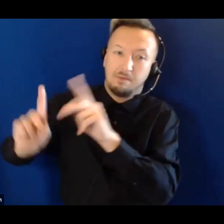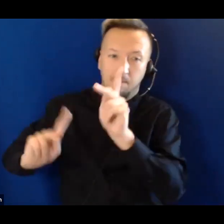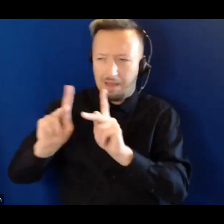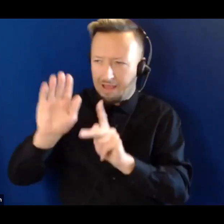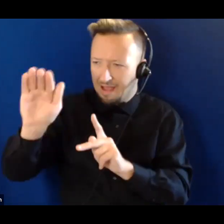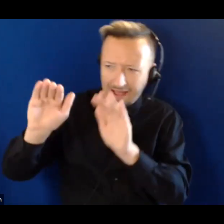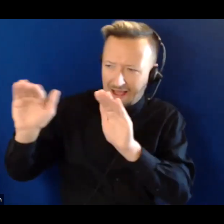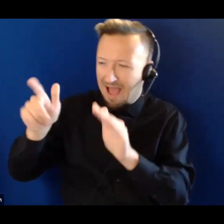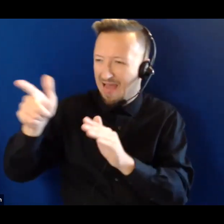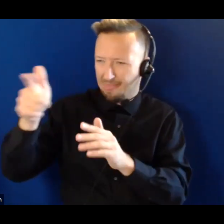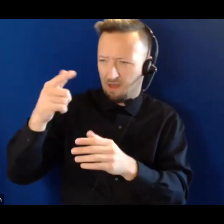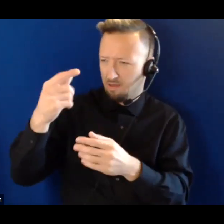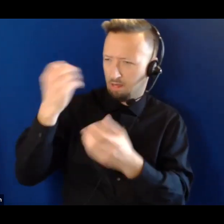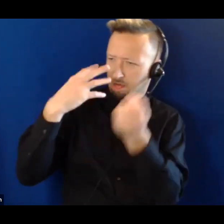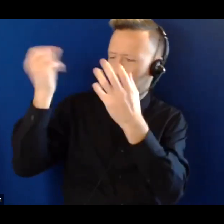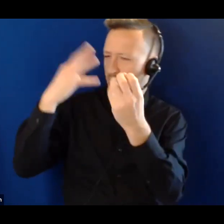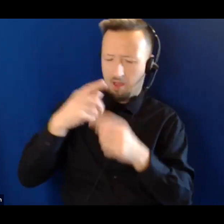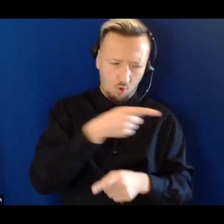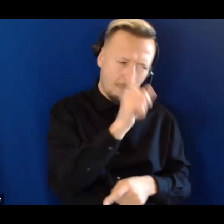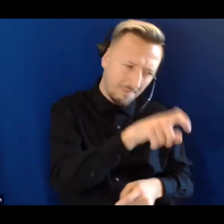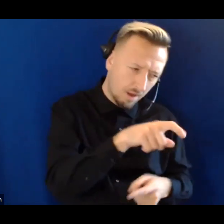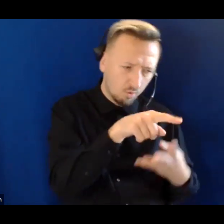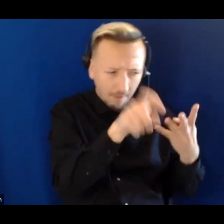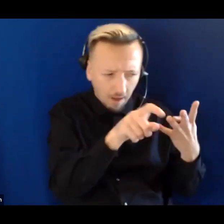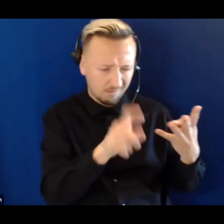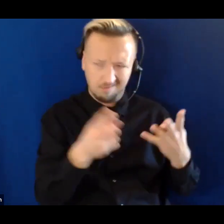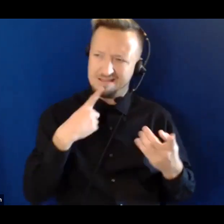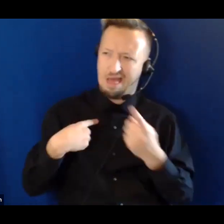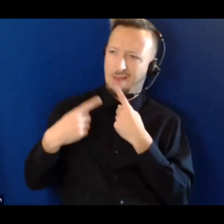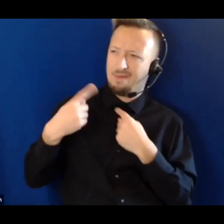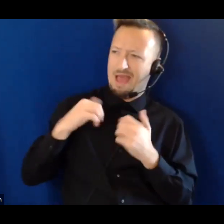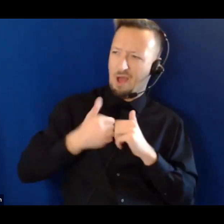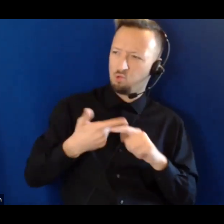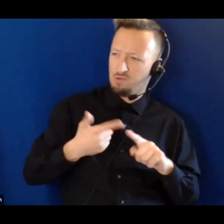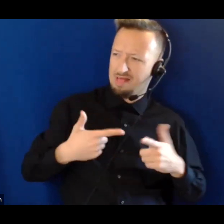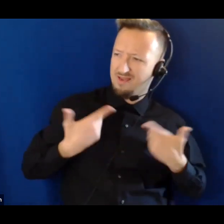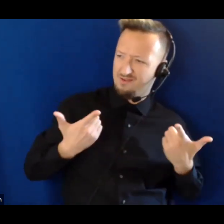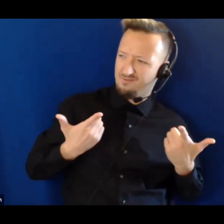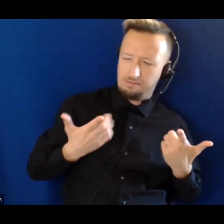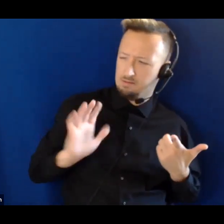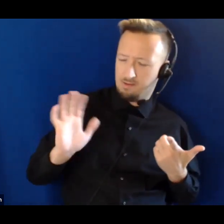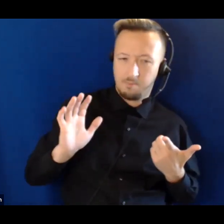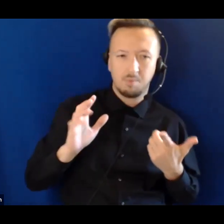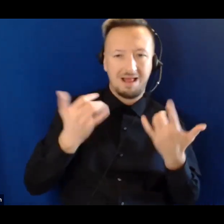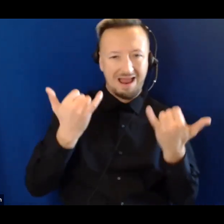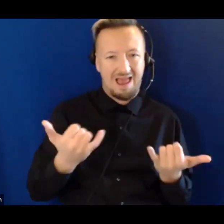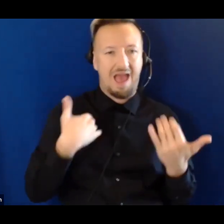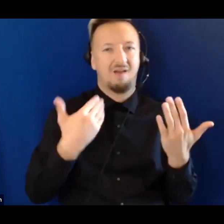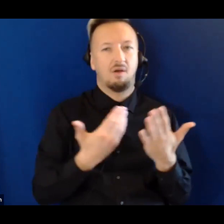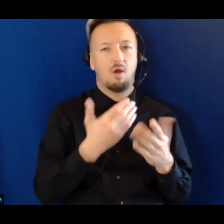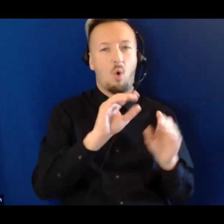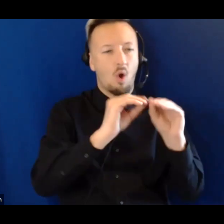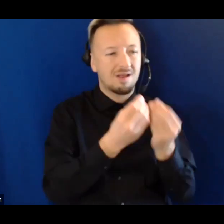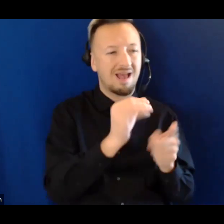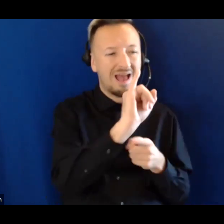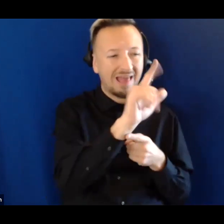live my life. It's just really hard. So I'm glad that there's organizations and agencies like IL and like